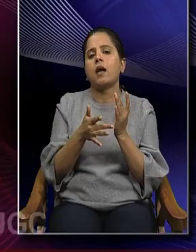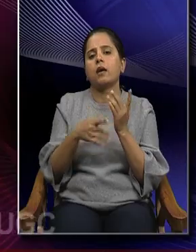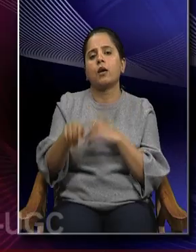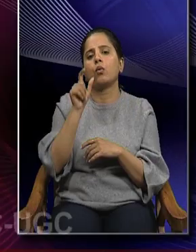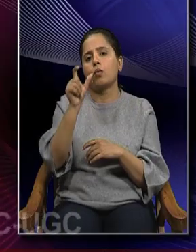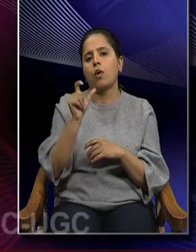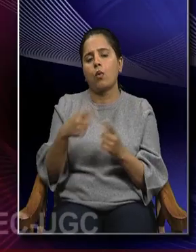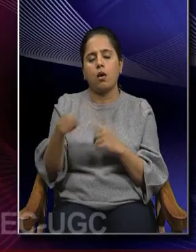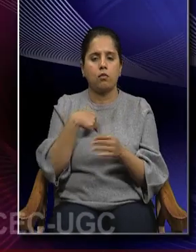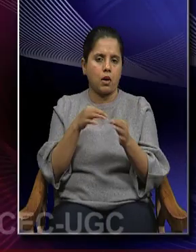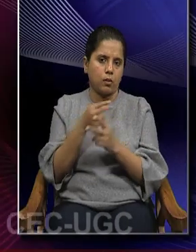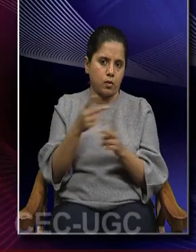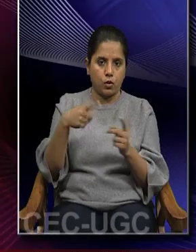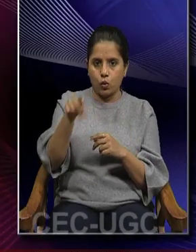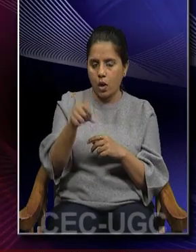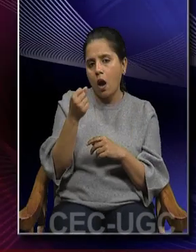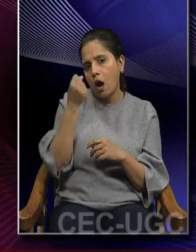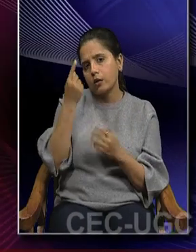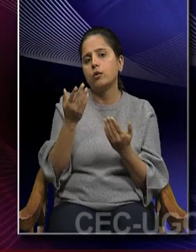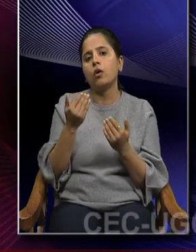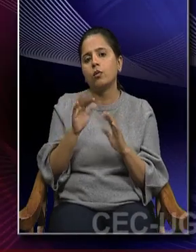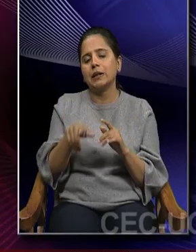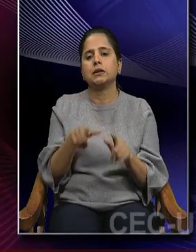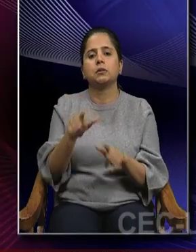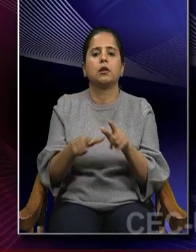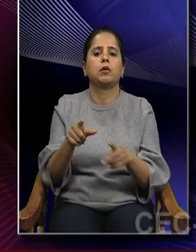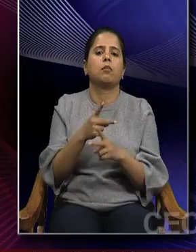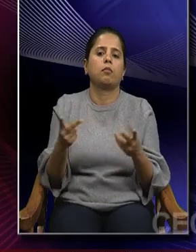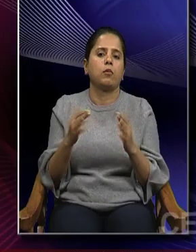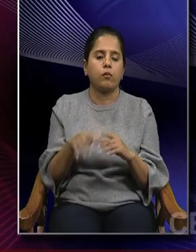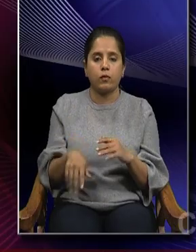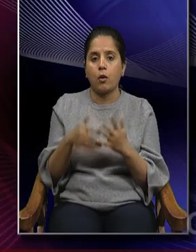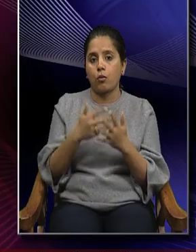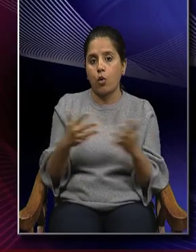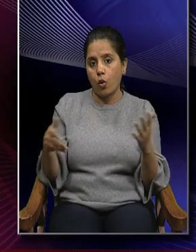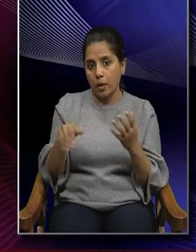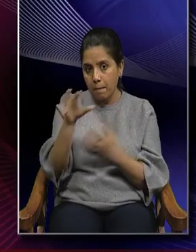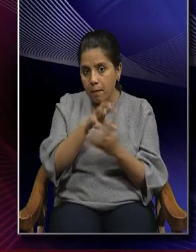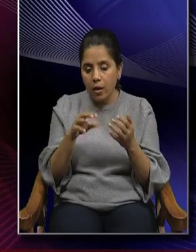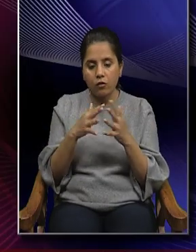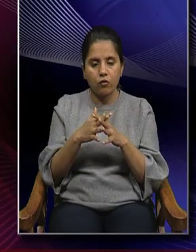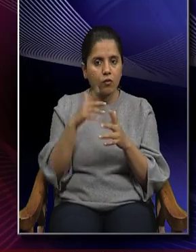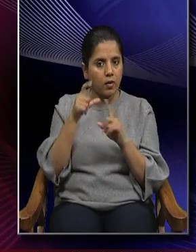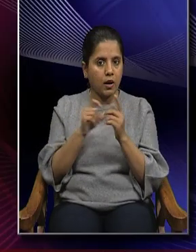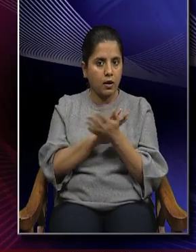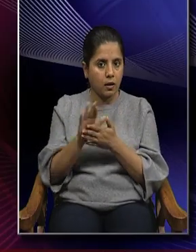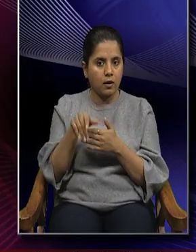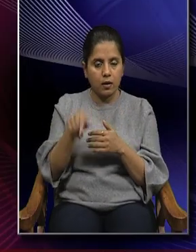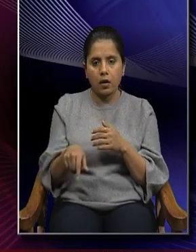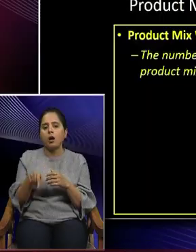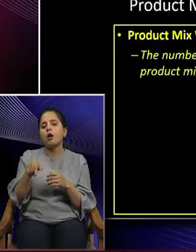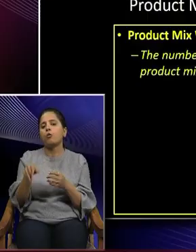in front of you, and you can easily understand step by step. Product mix width, when we call about product mix